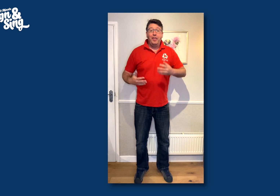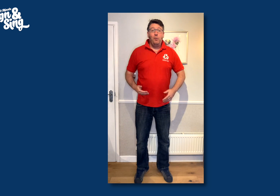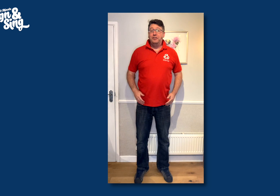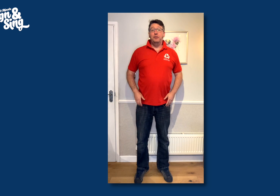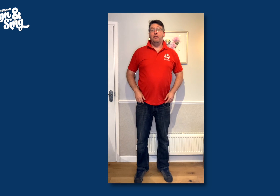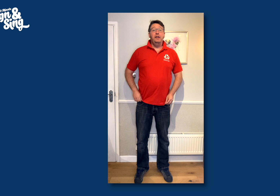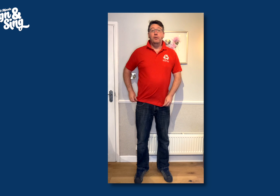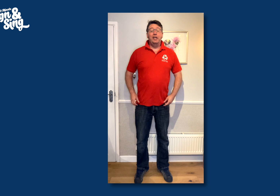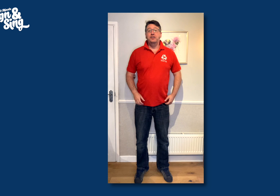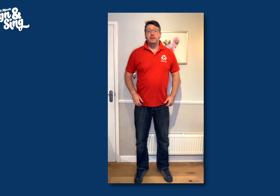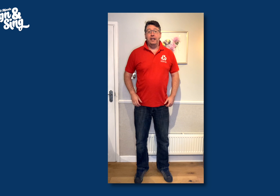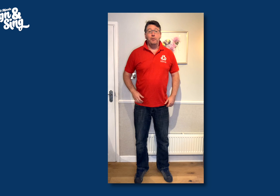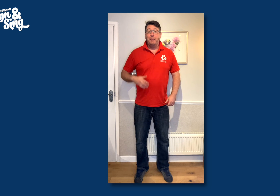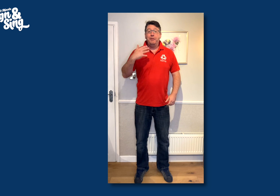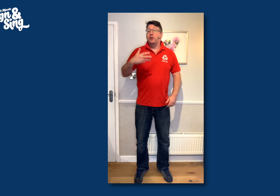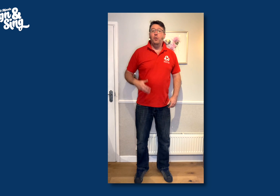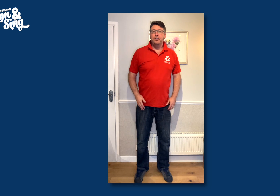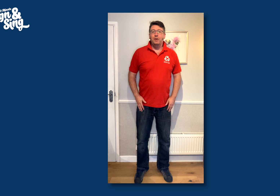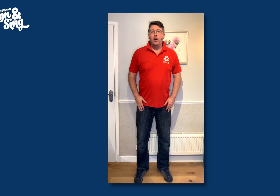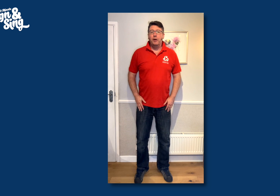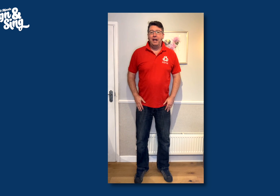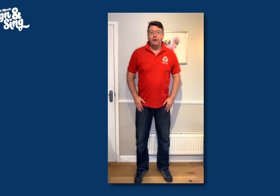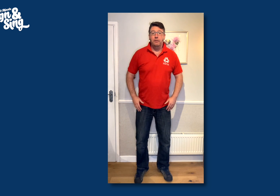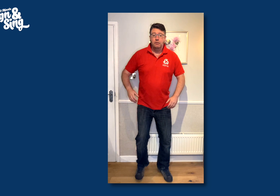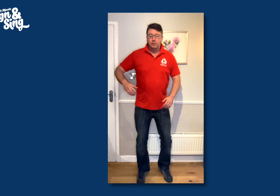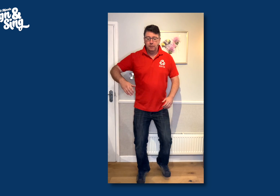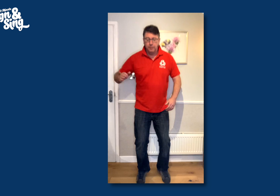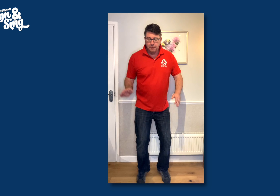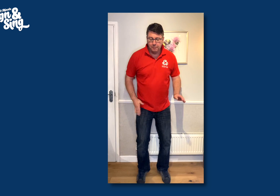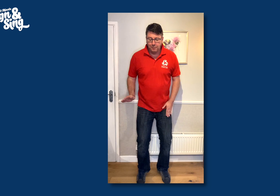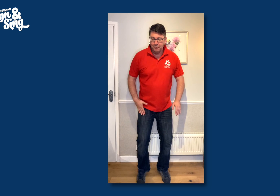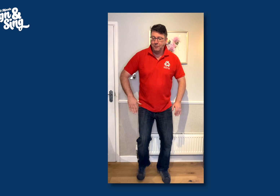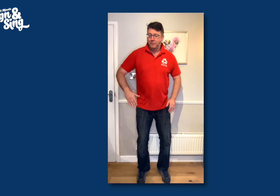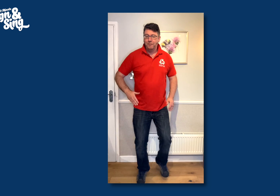And that 1, 2, 3, we could do that anywhere. Maybe you want to do a longer pattern.